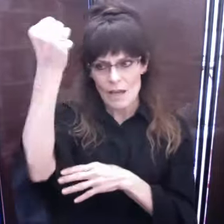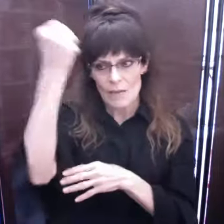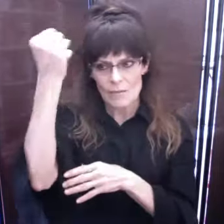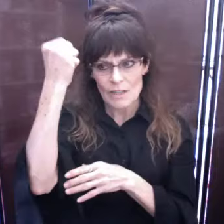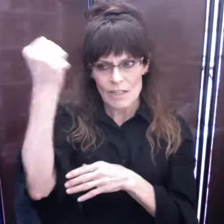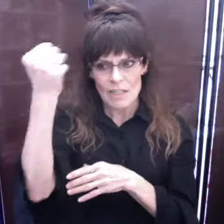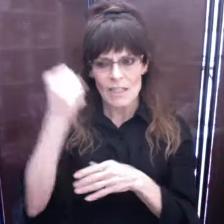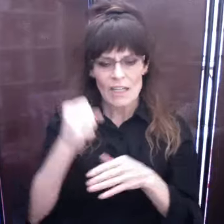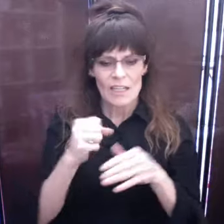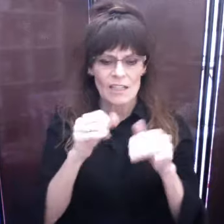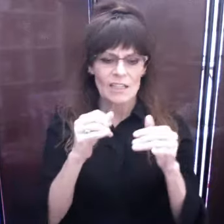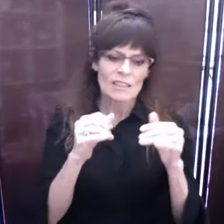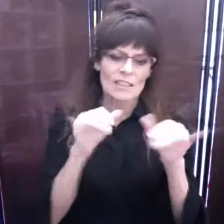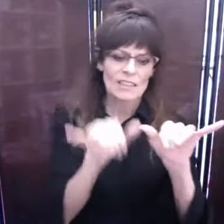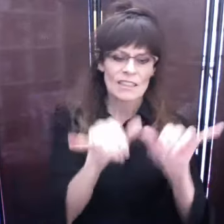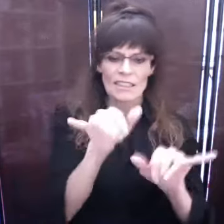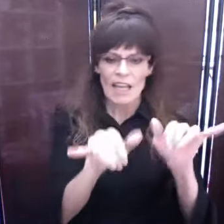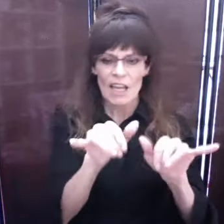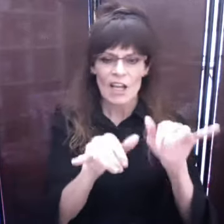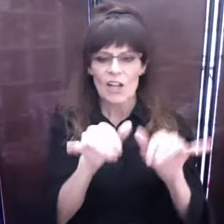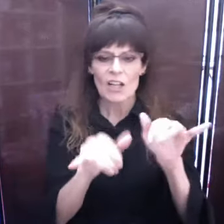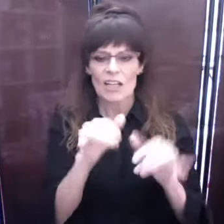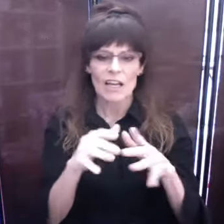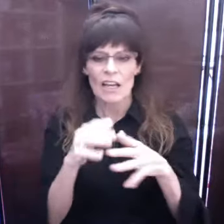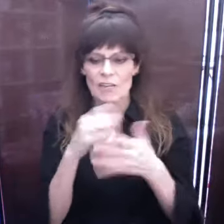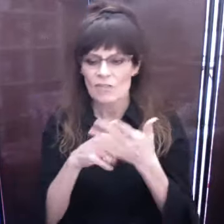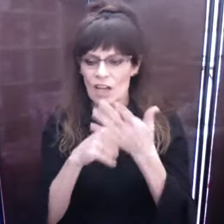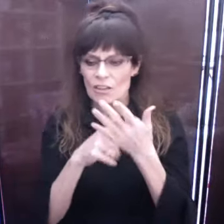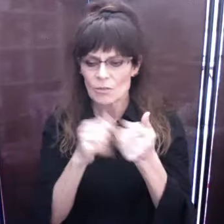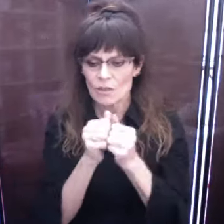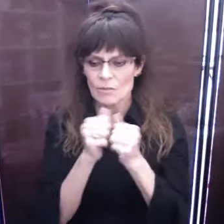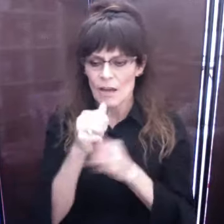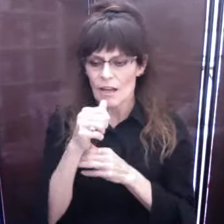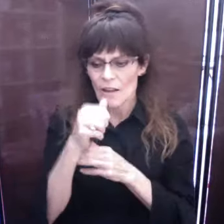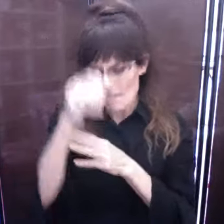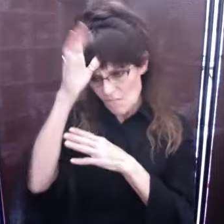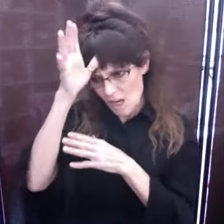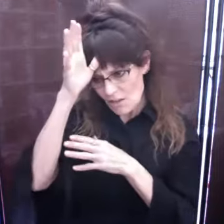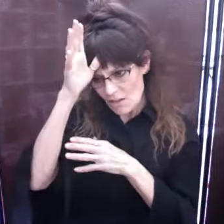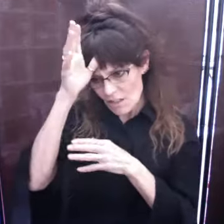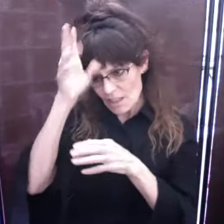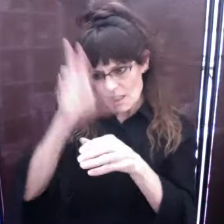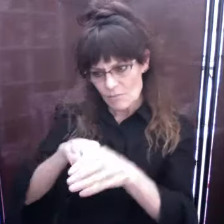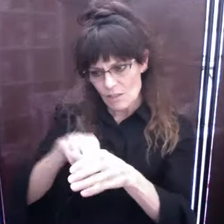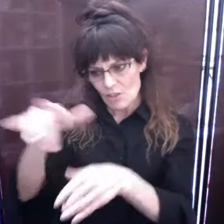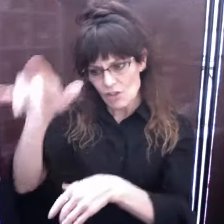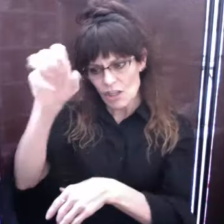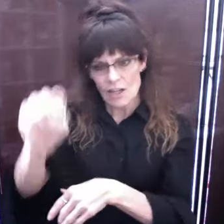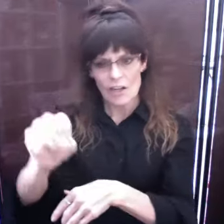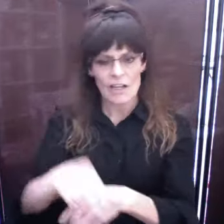and I've talked to my father in an empty chair, and I've had phone numbers in my pocket, in all 4 pockets. I got phone numbers in my wallet, phone